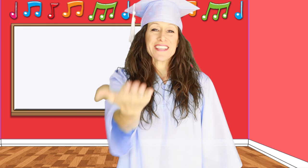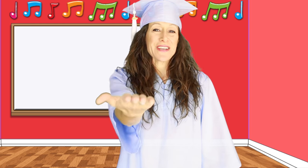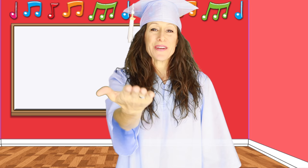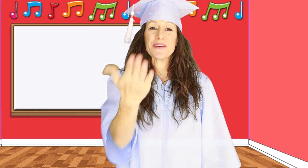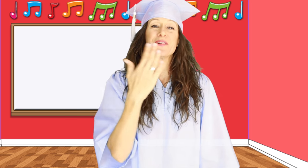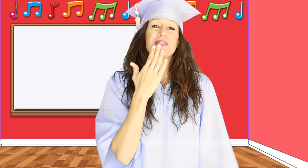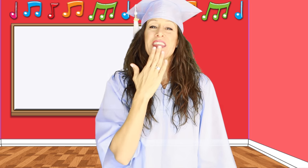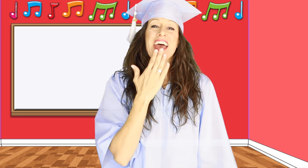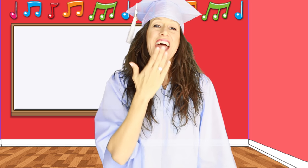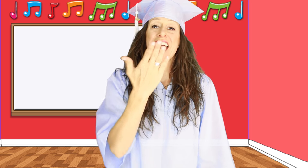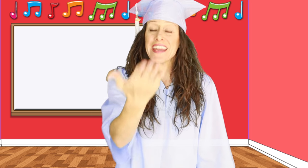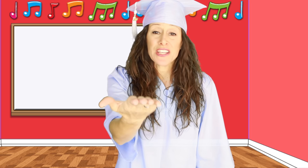you, thank you,